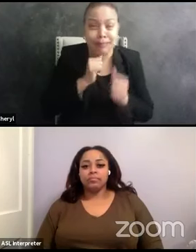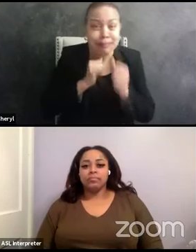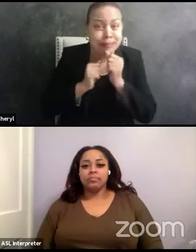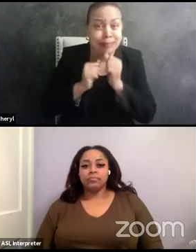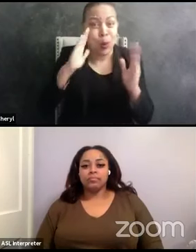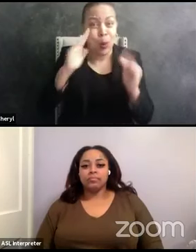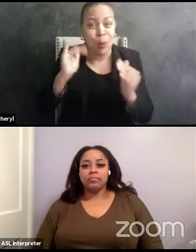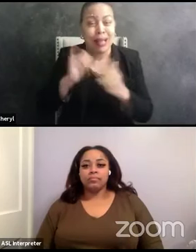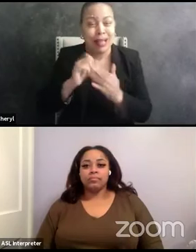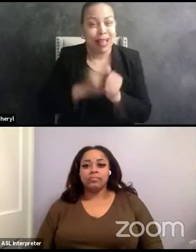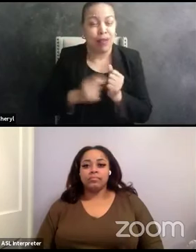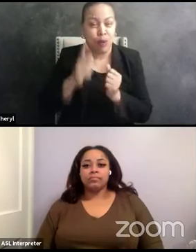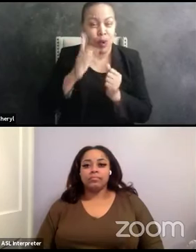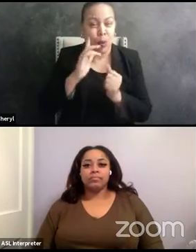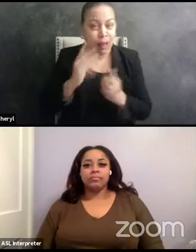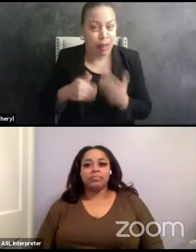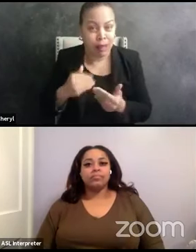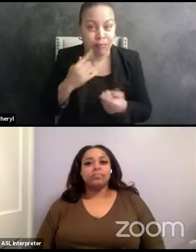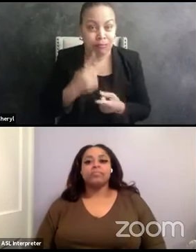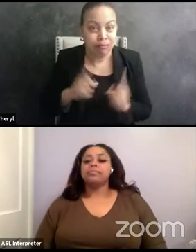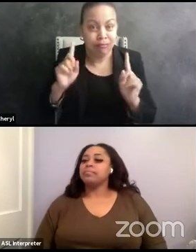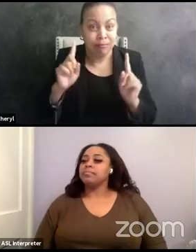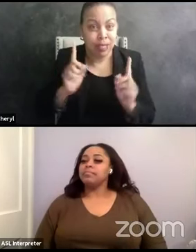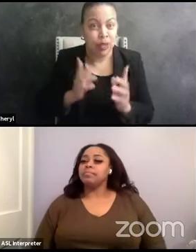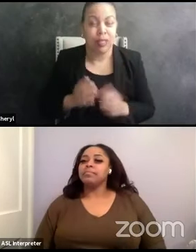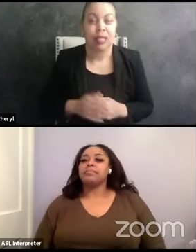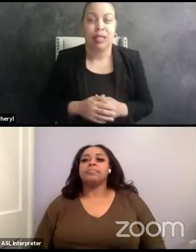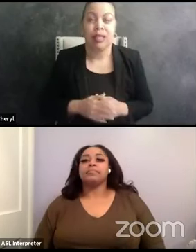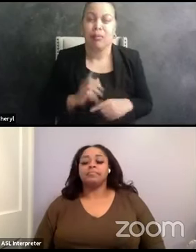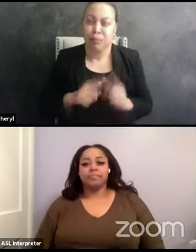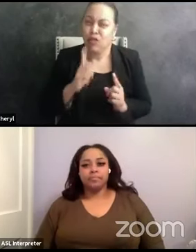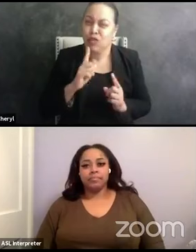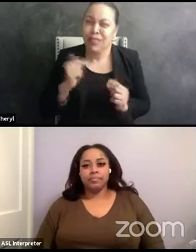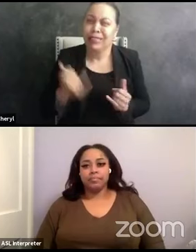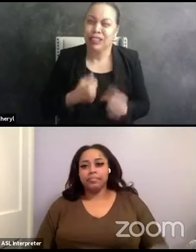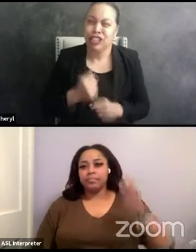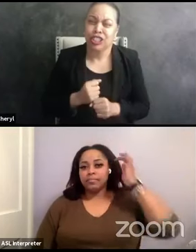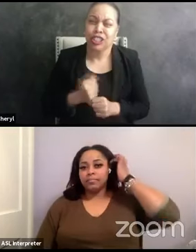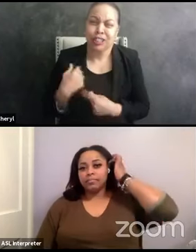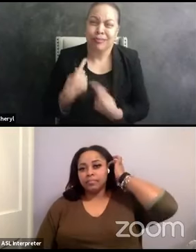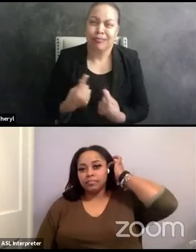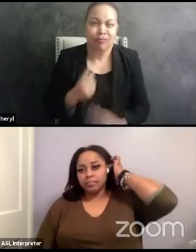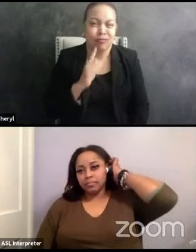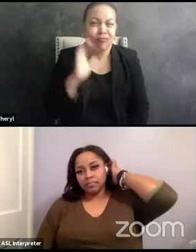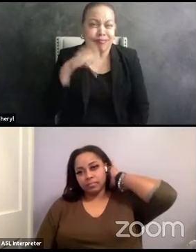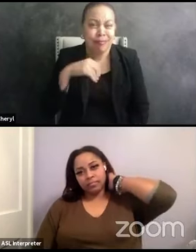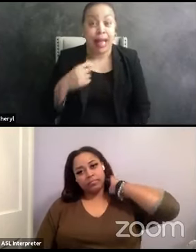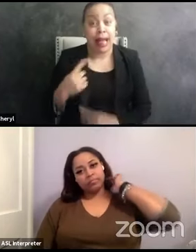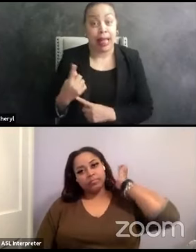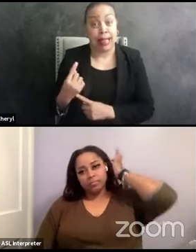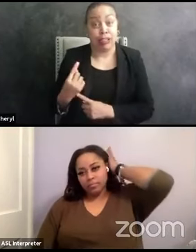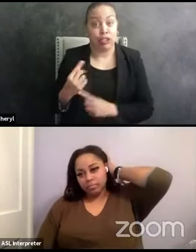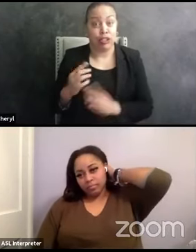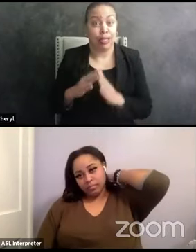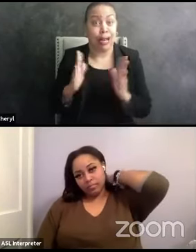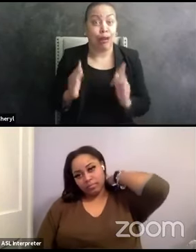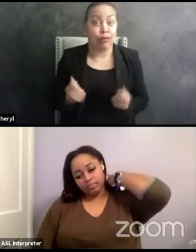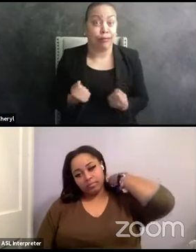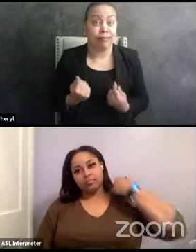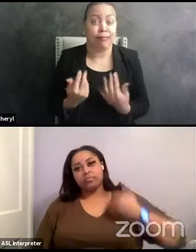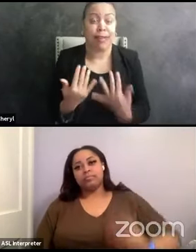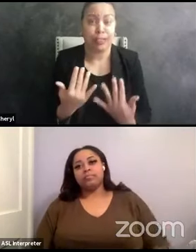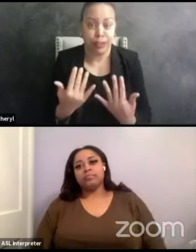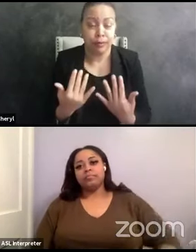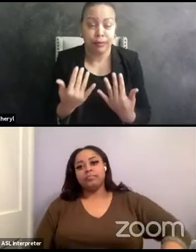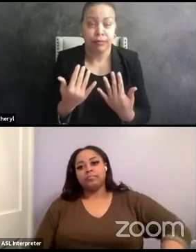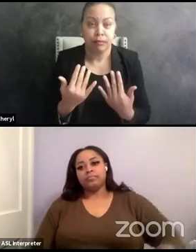everyone through it. But, I think it's been a weird year. We had a house fire last year that I think underlined for